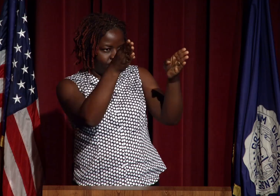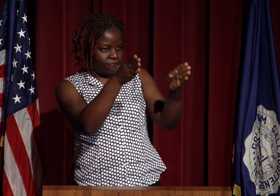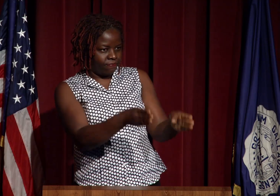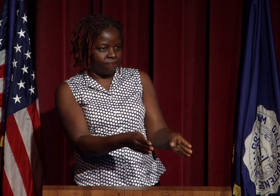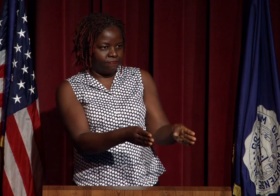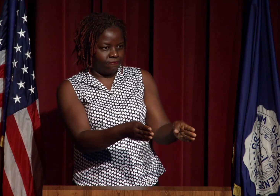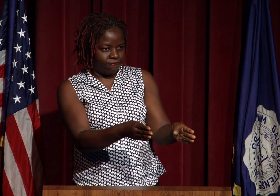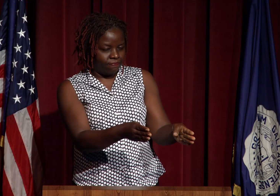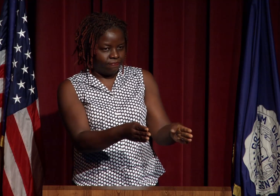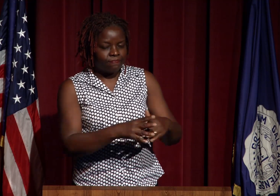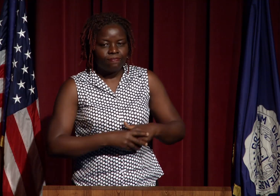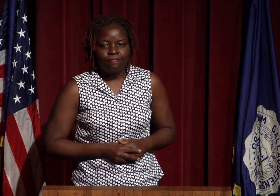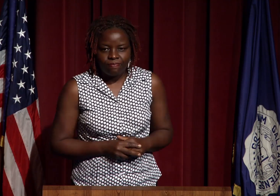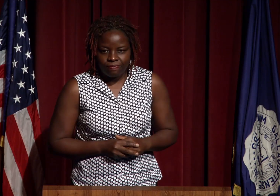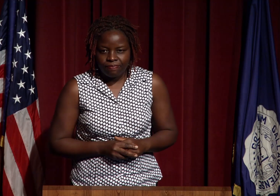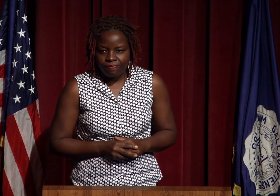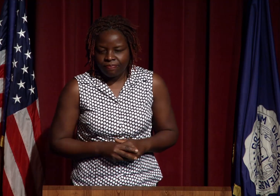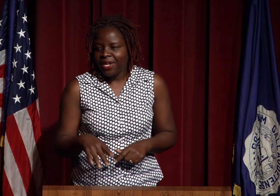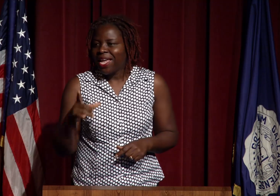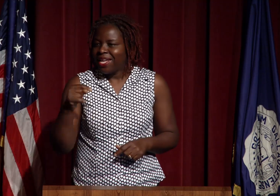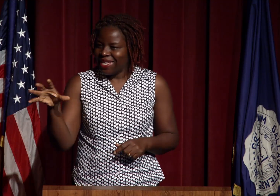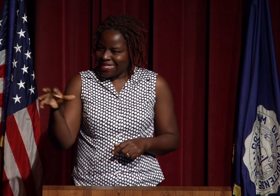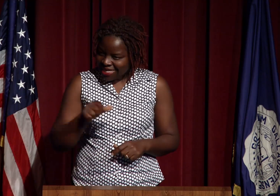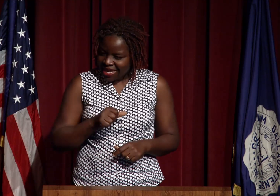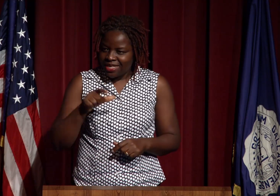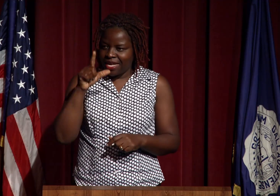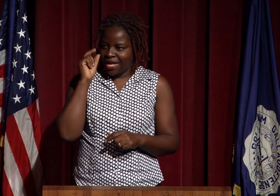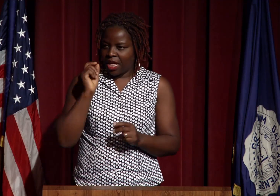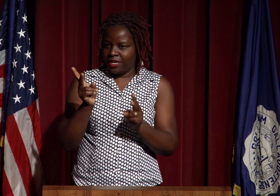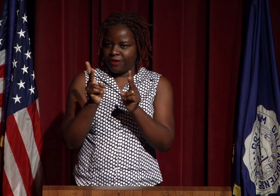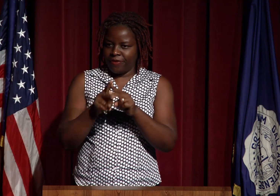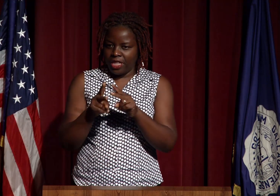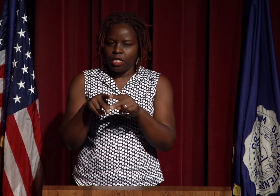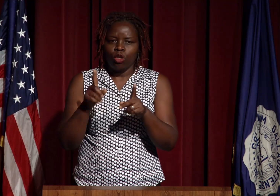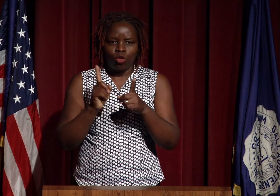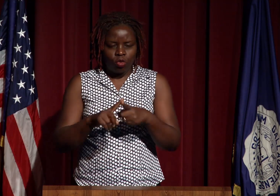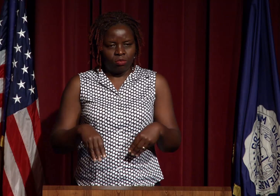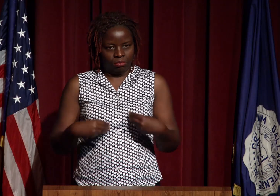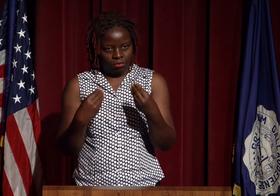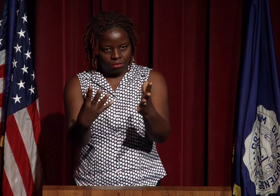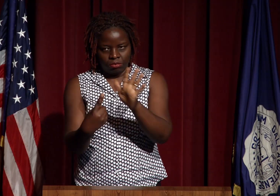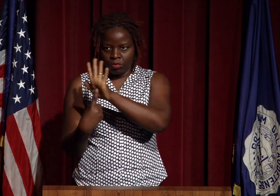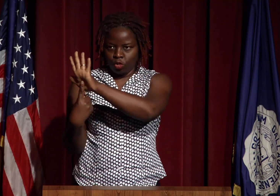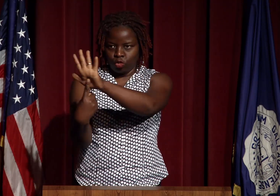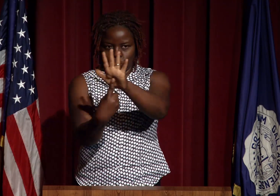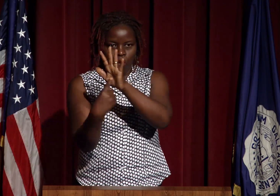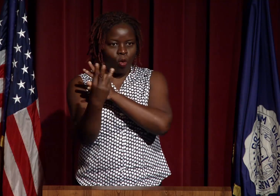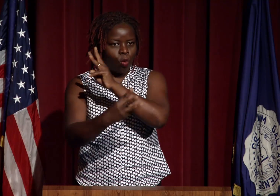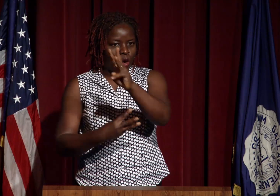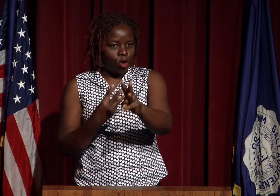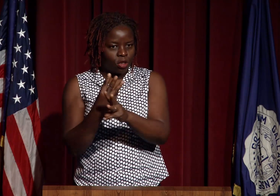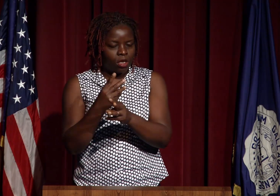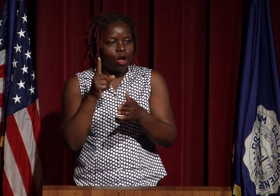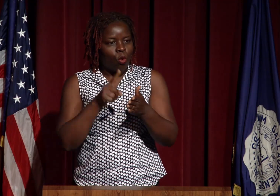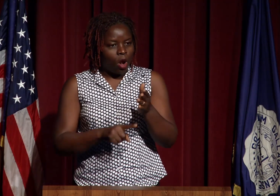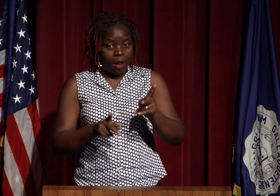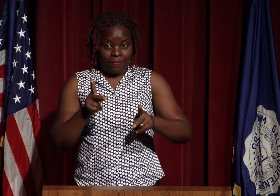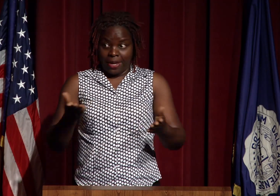When we think about educating deaf individuals, it does take the Gallaudet village to be successful. It takes